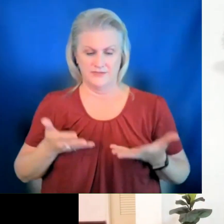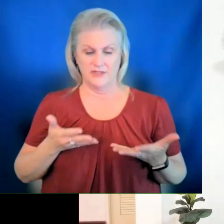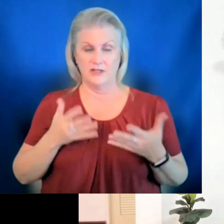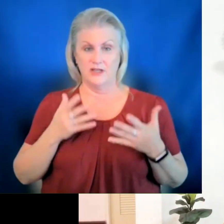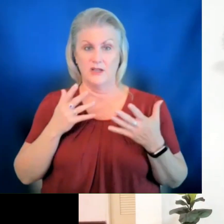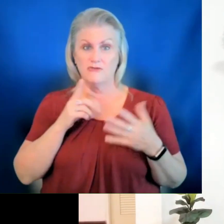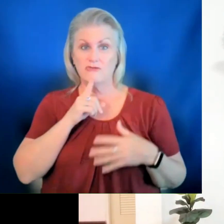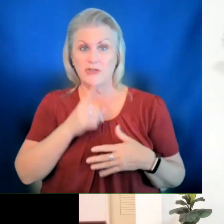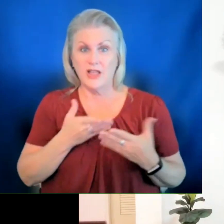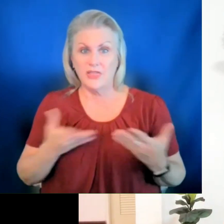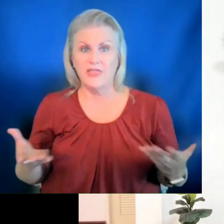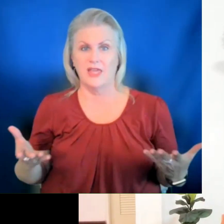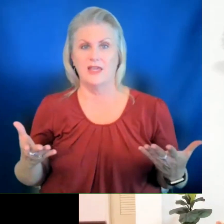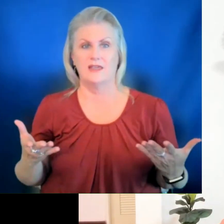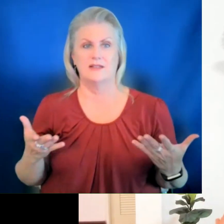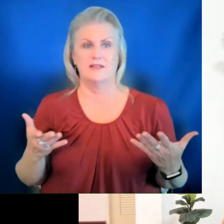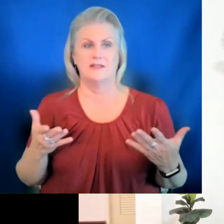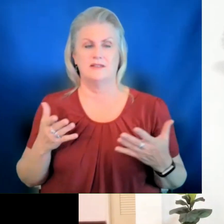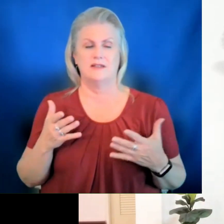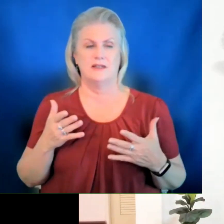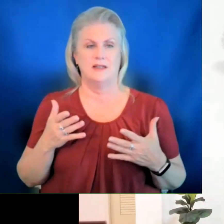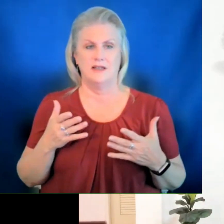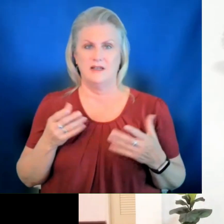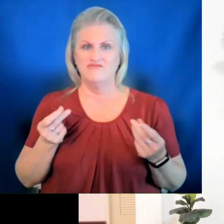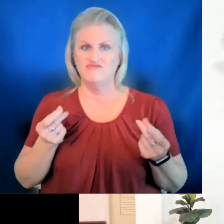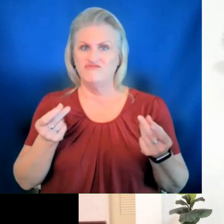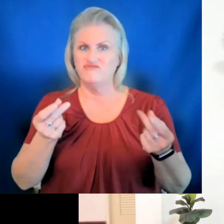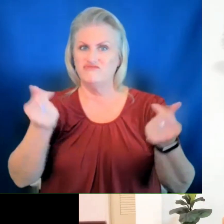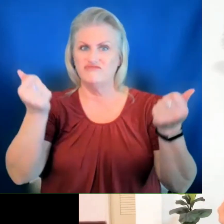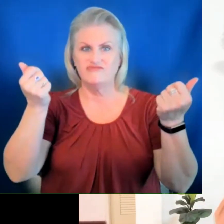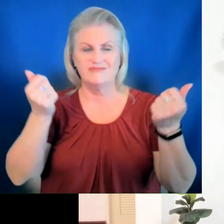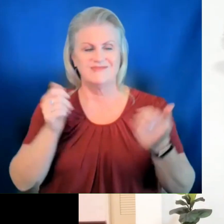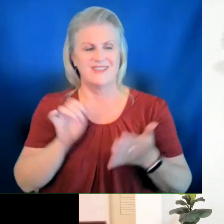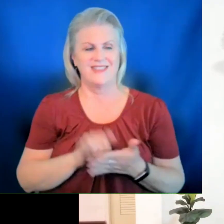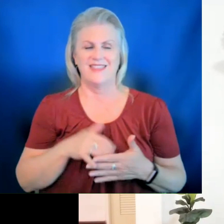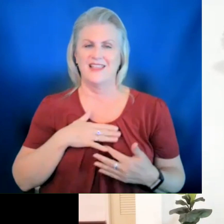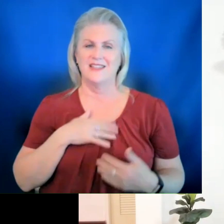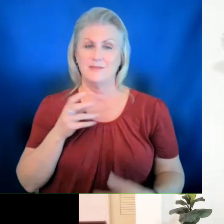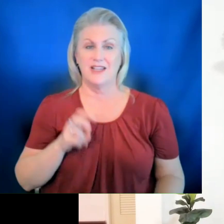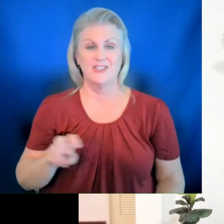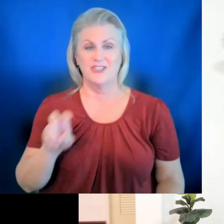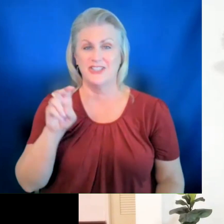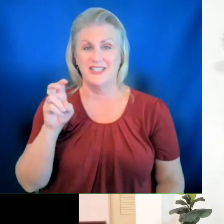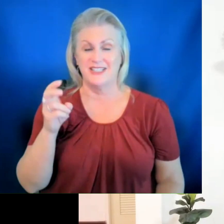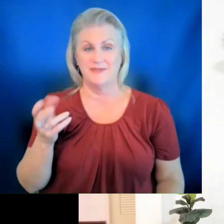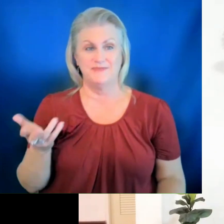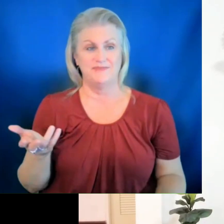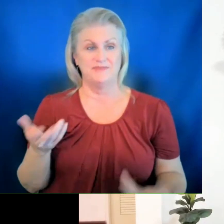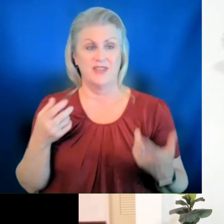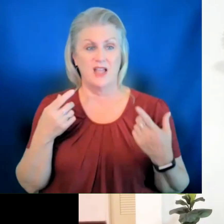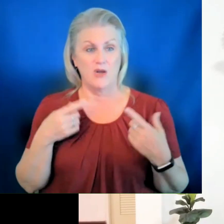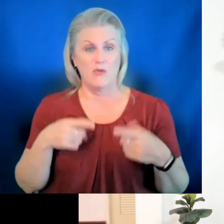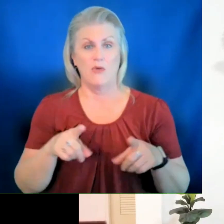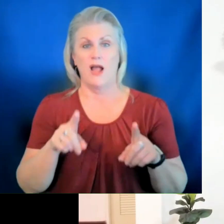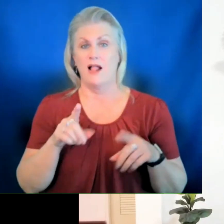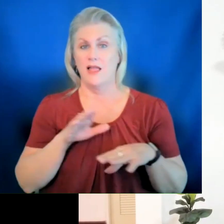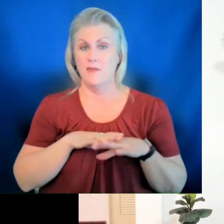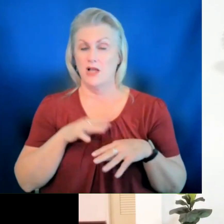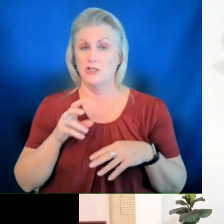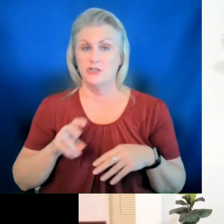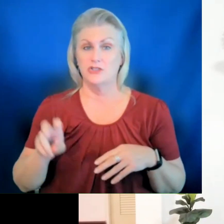within our physical space at such a high rate. And this is my